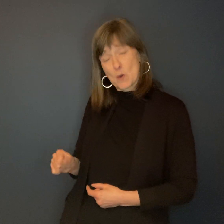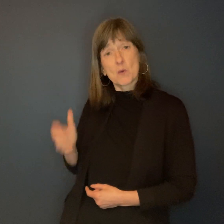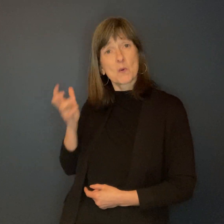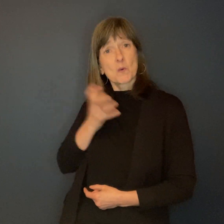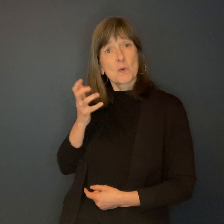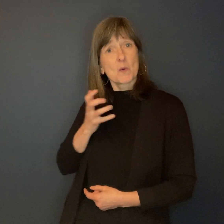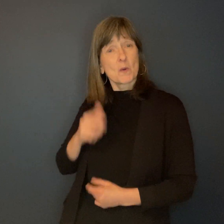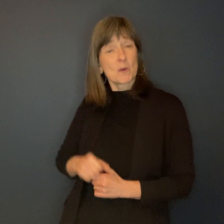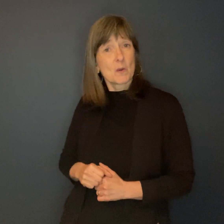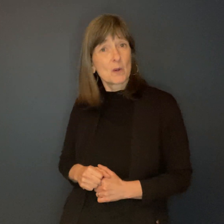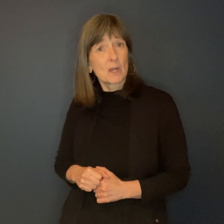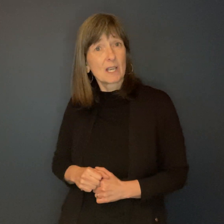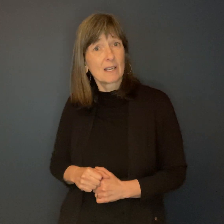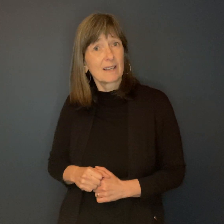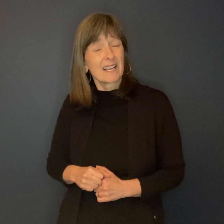recognizes that